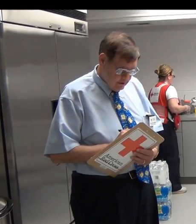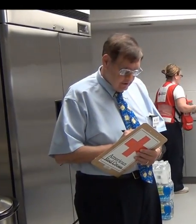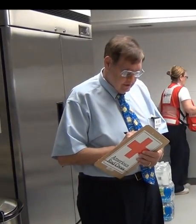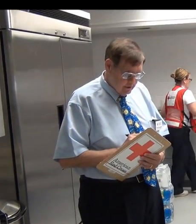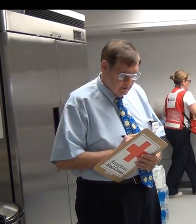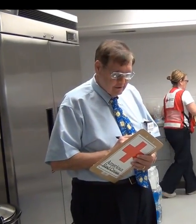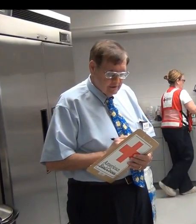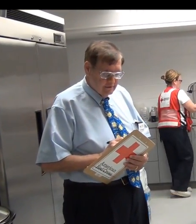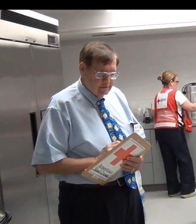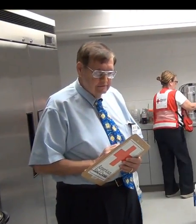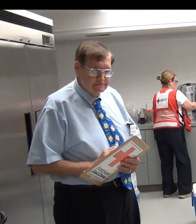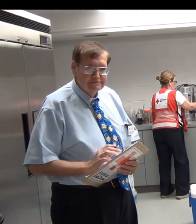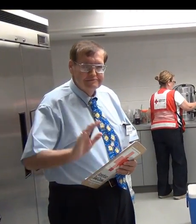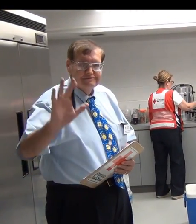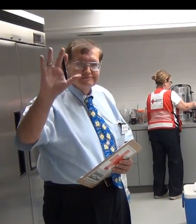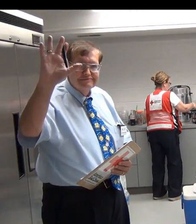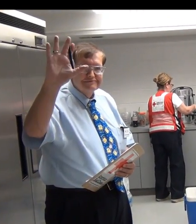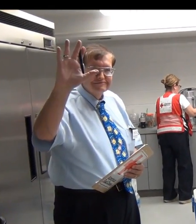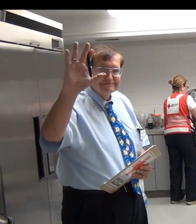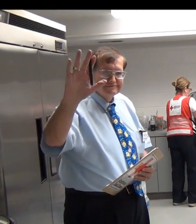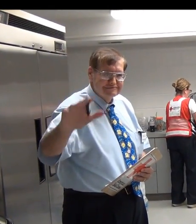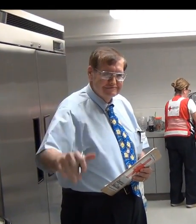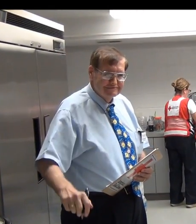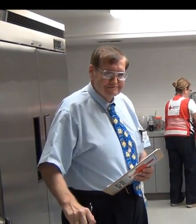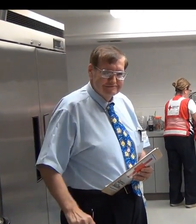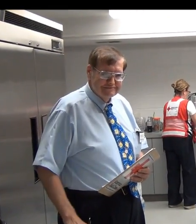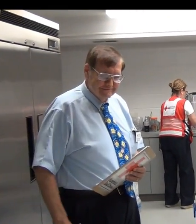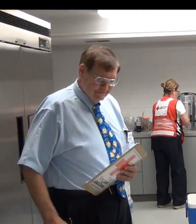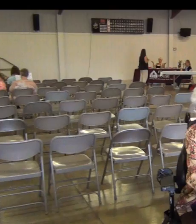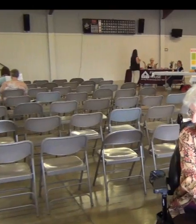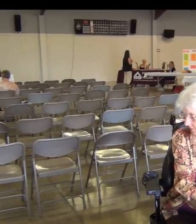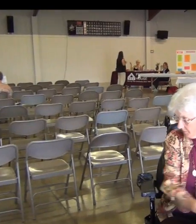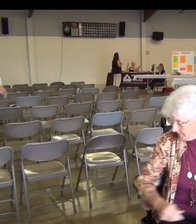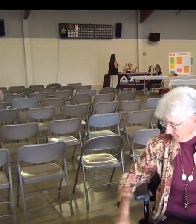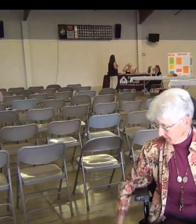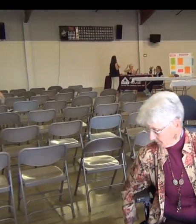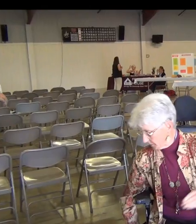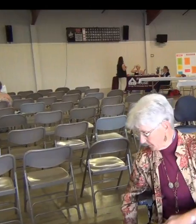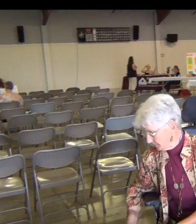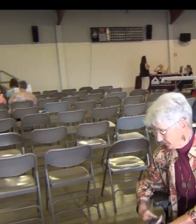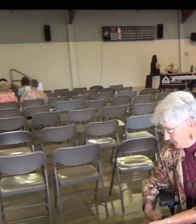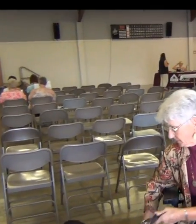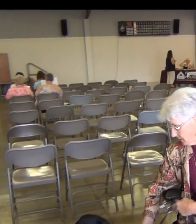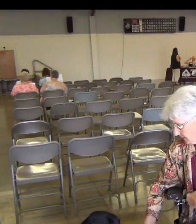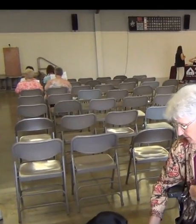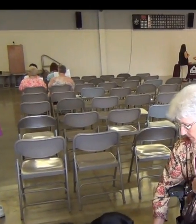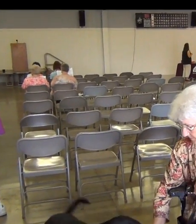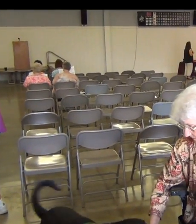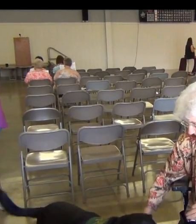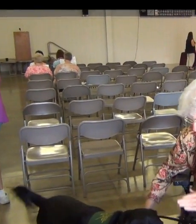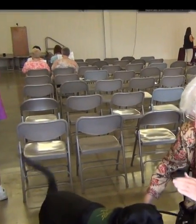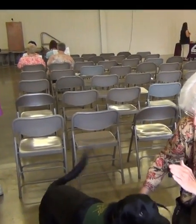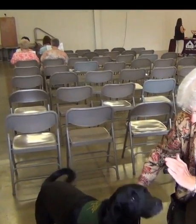say. I'm a salesman, that's who I am. But what will